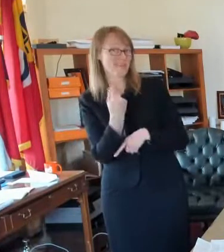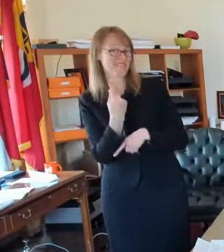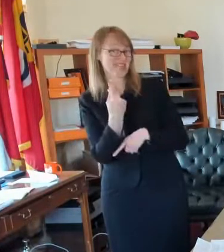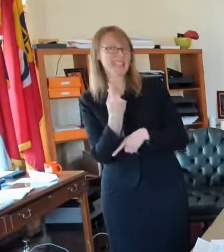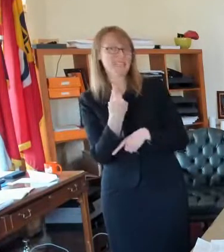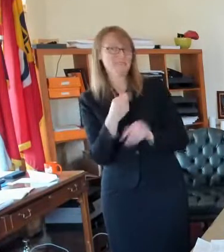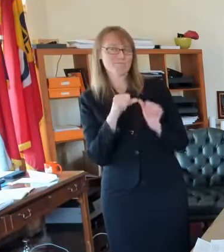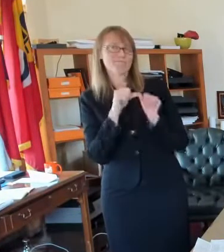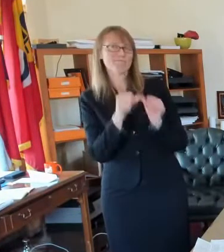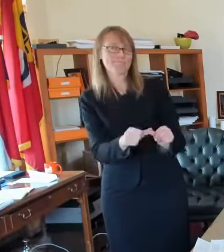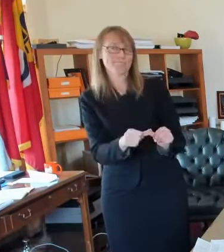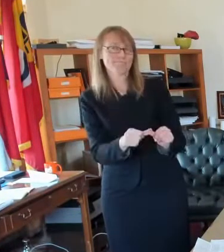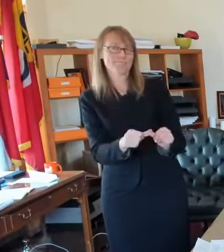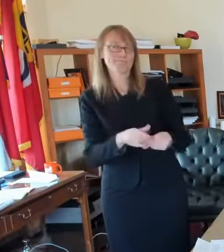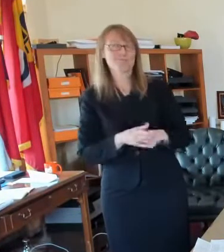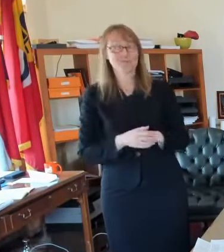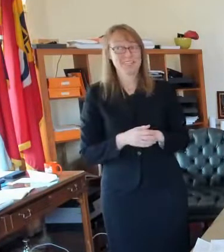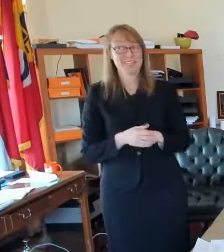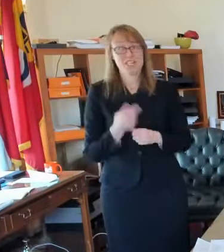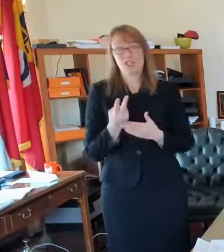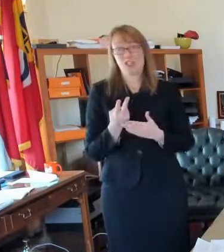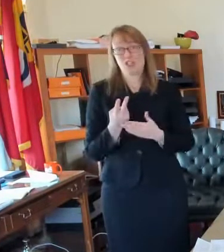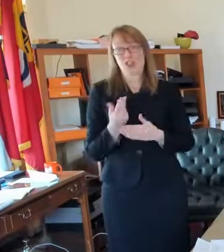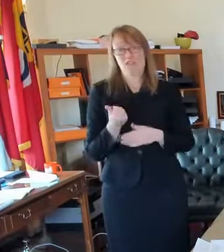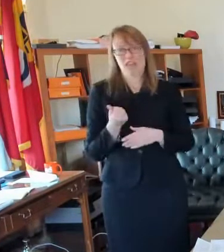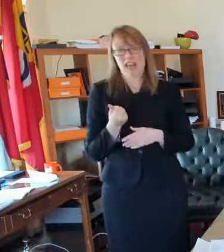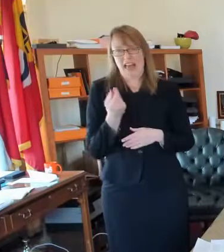even allowed indoor dining or indoor